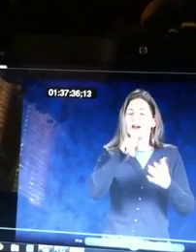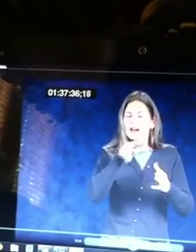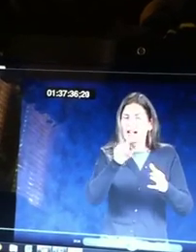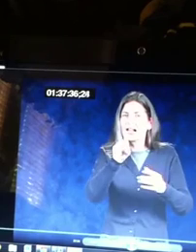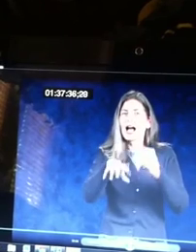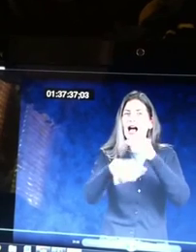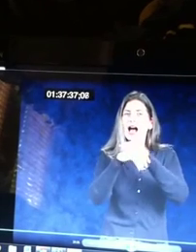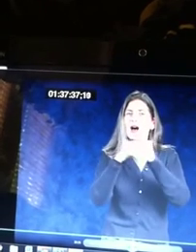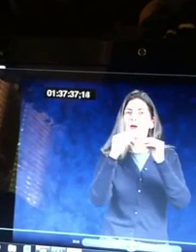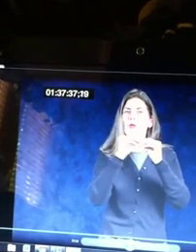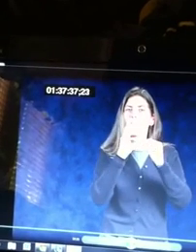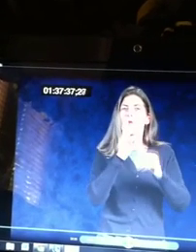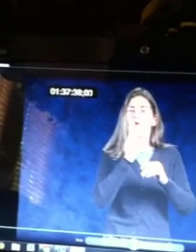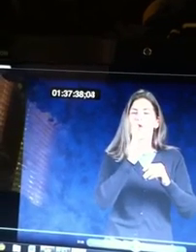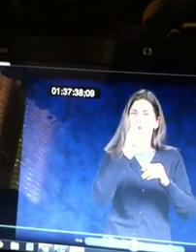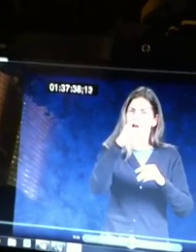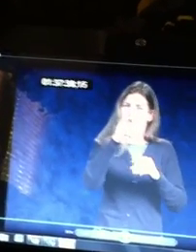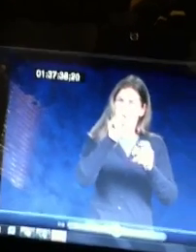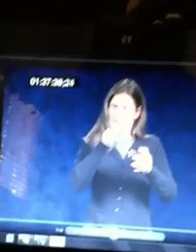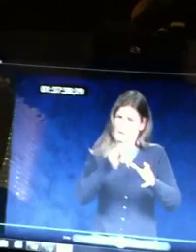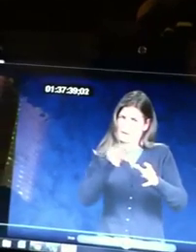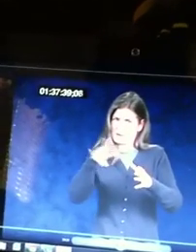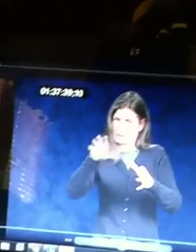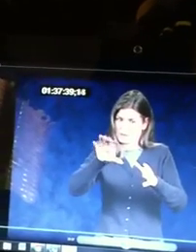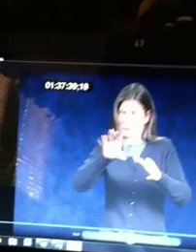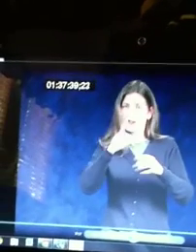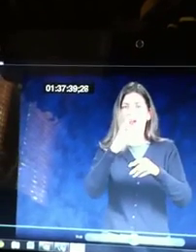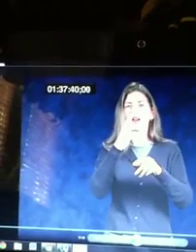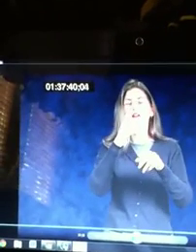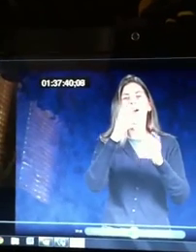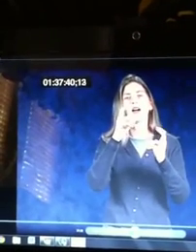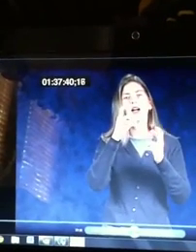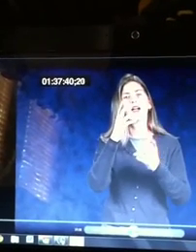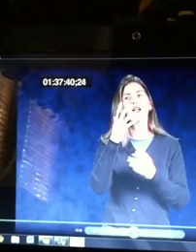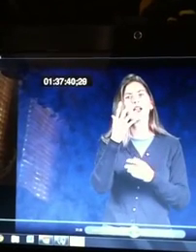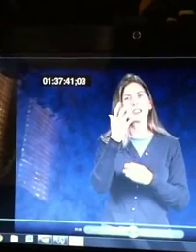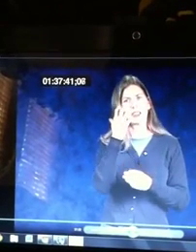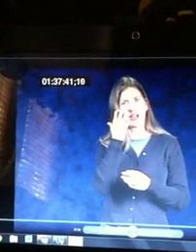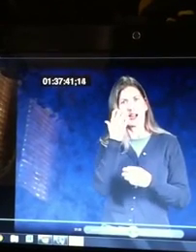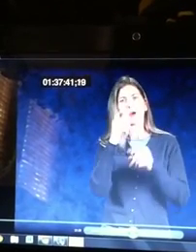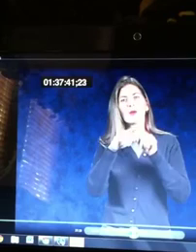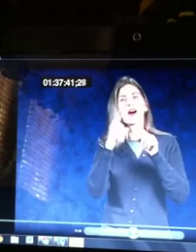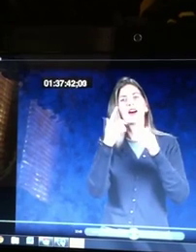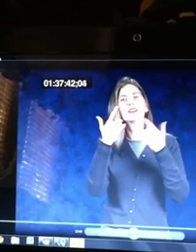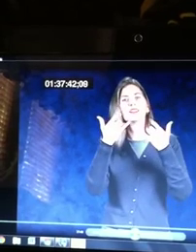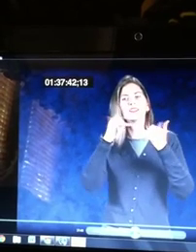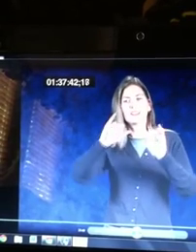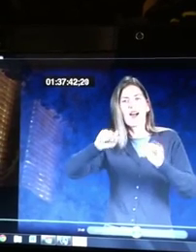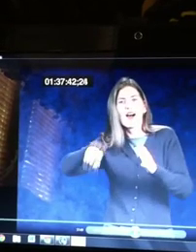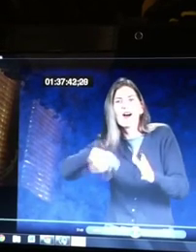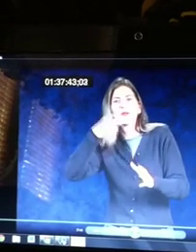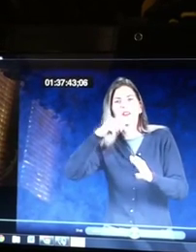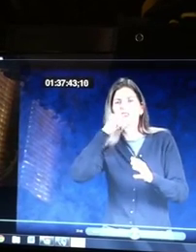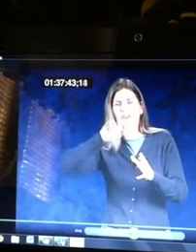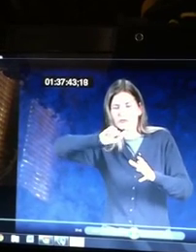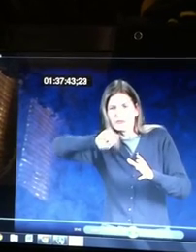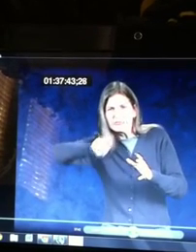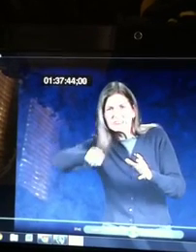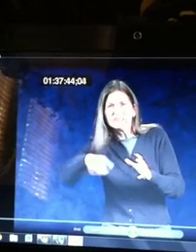So once that's all done, you can add more water because sometimes it'll turn out more thick than you want.